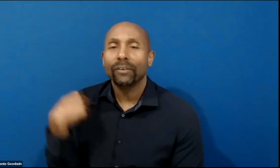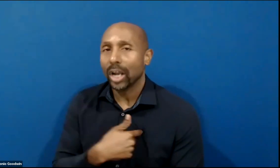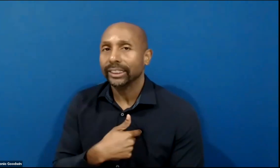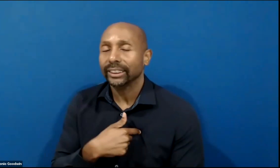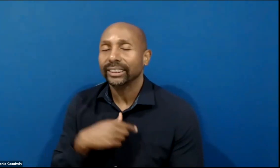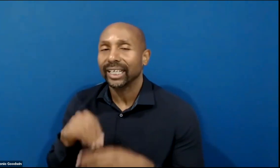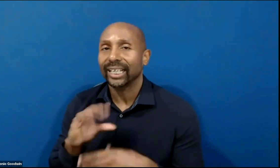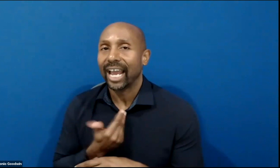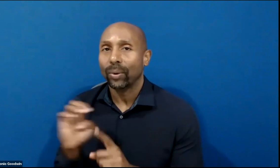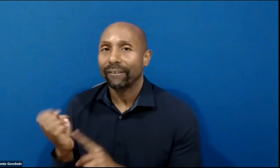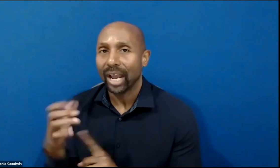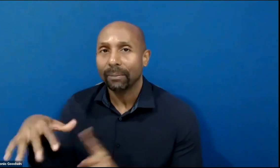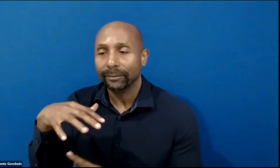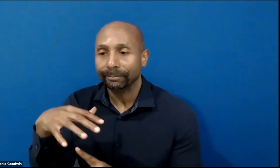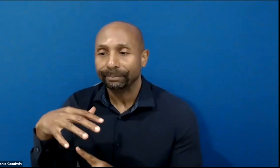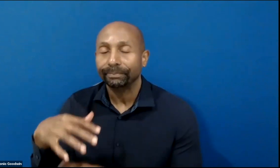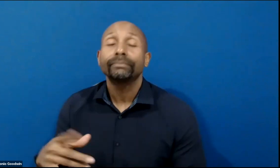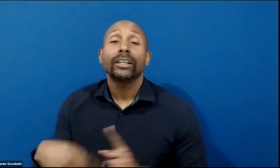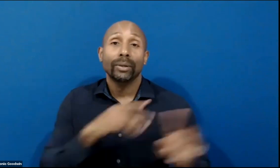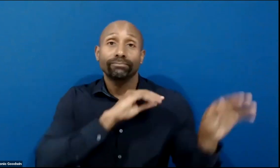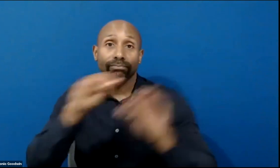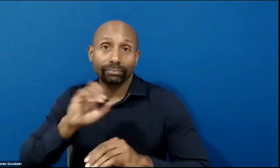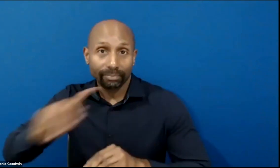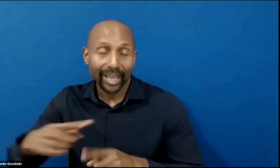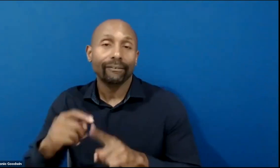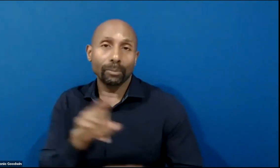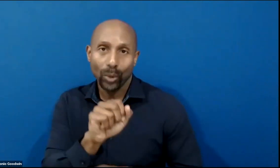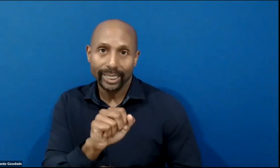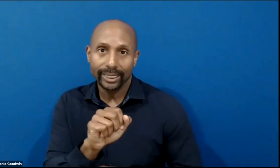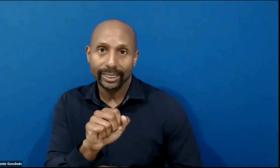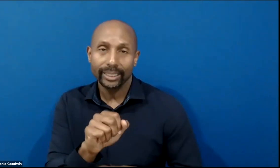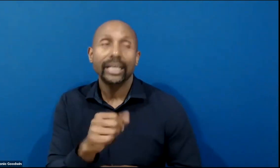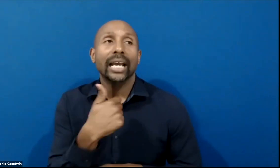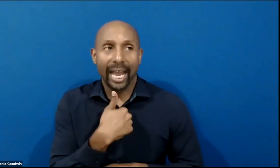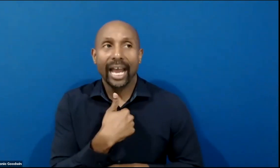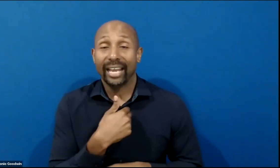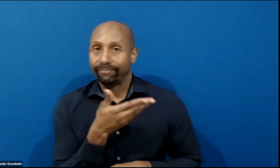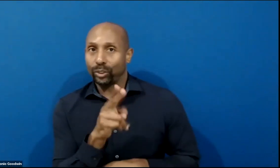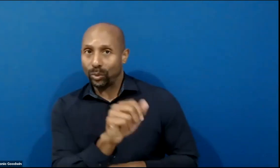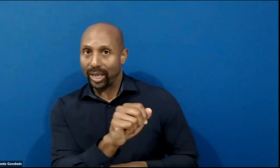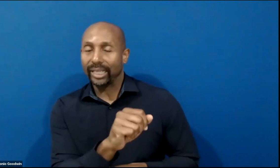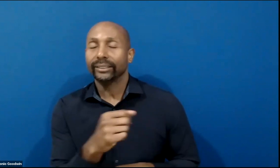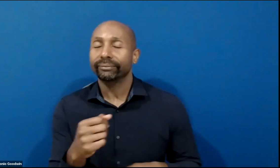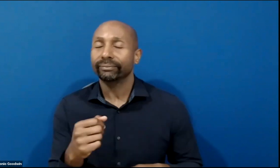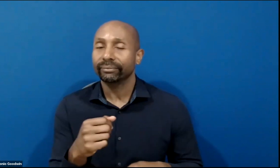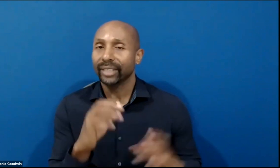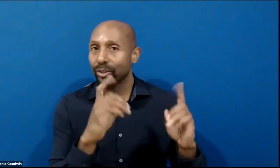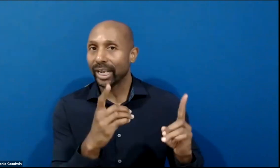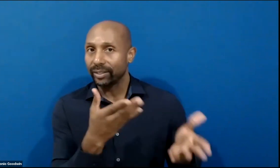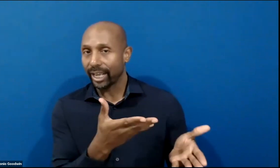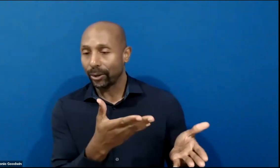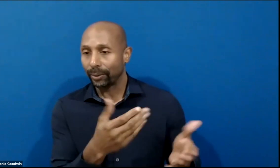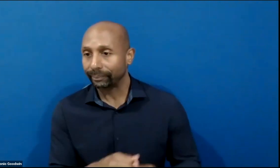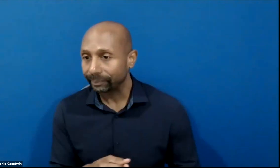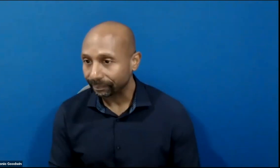I came back from the United States, having had 2 educations, one formal at